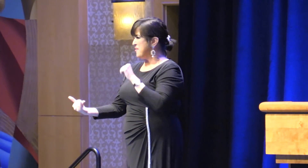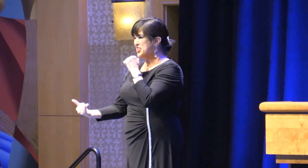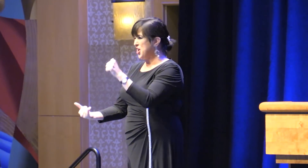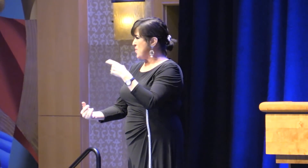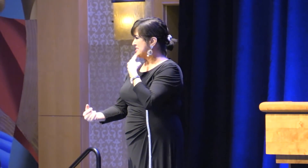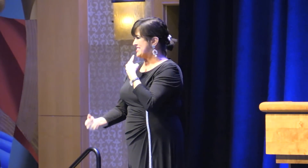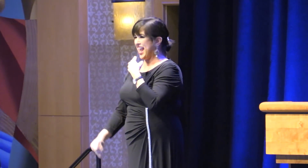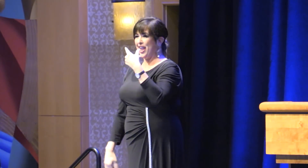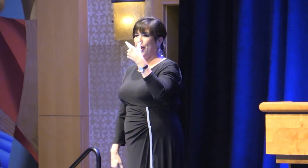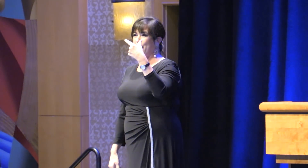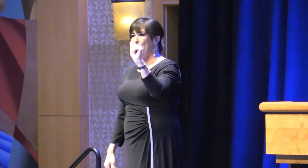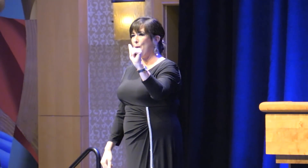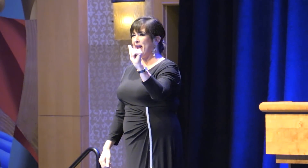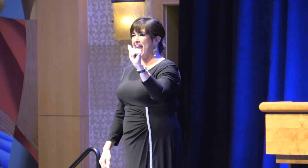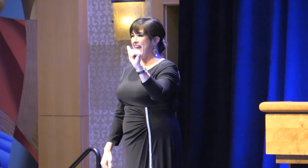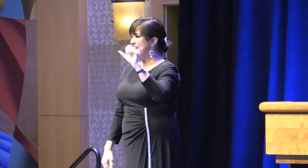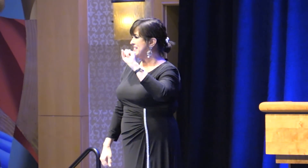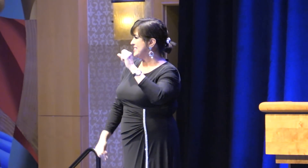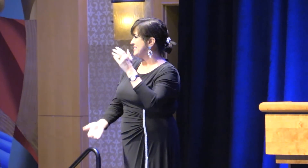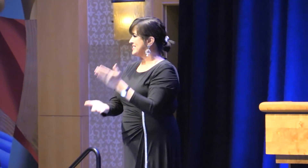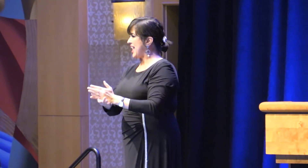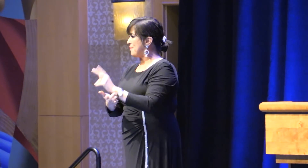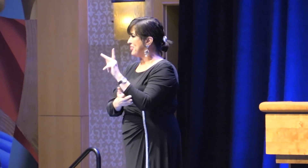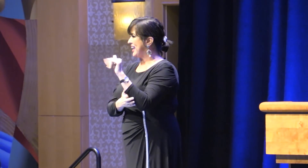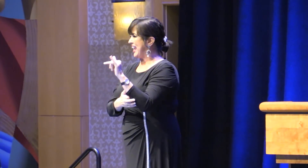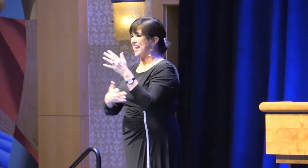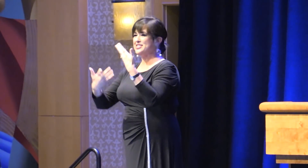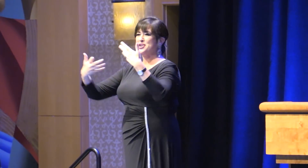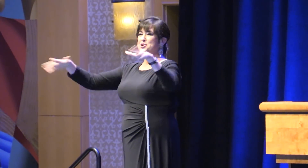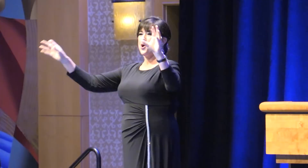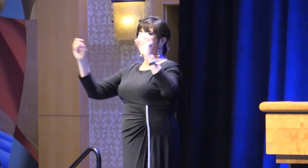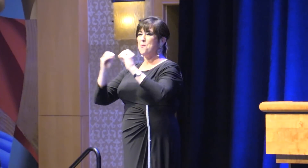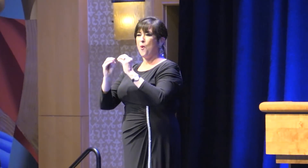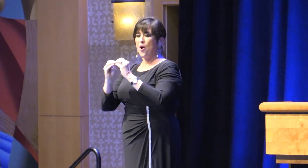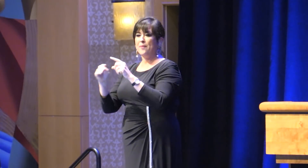we remember those days, and no one uses GA or SK anymore.